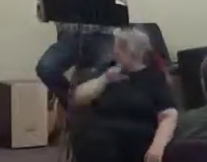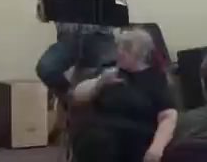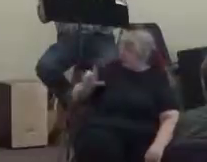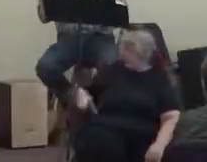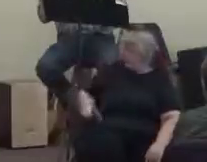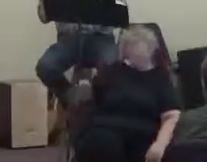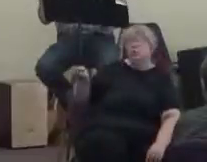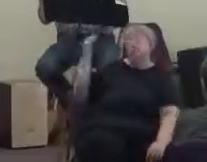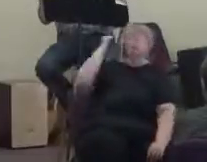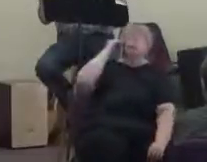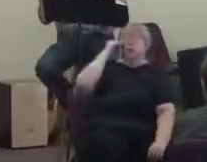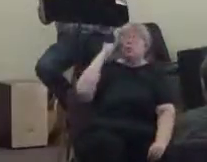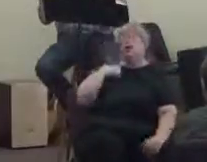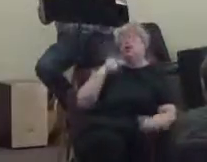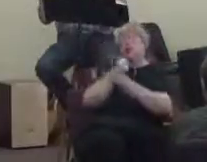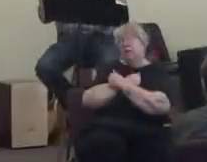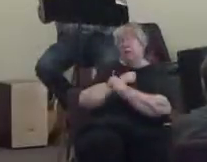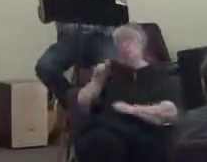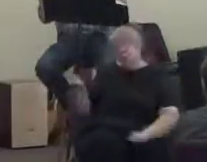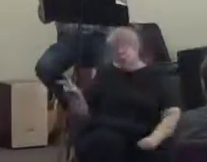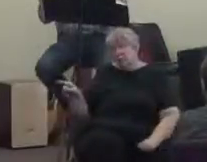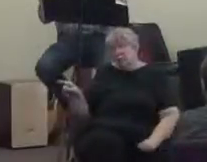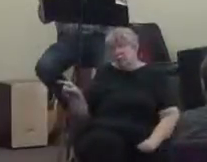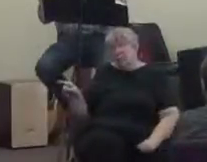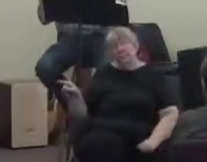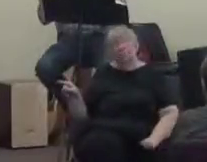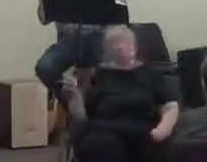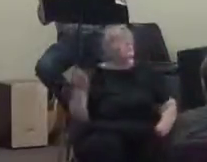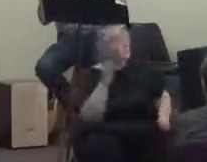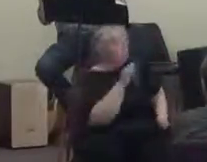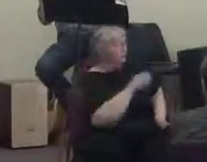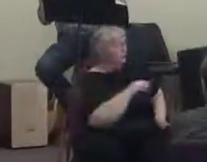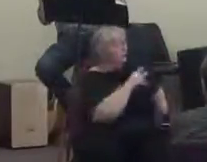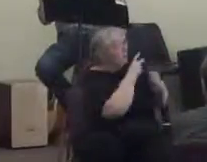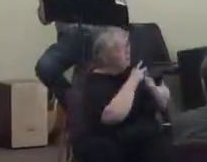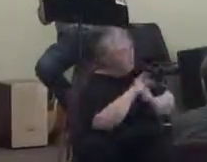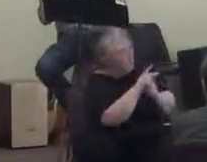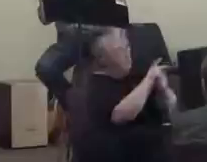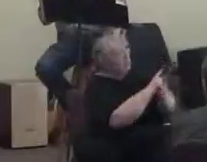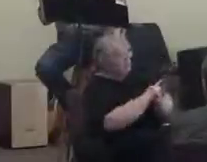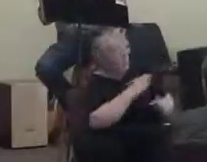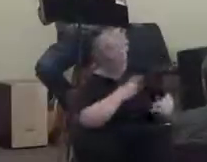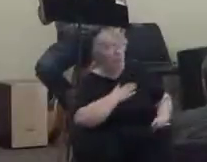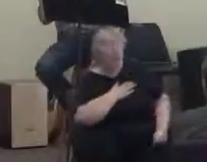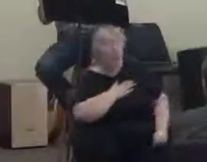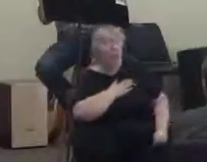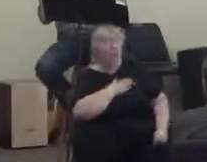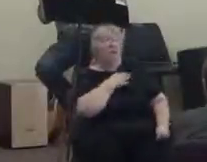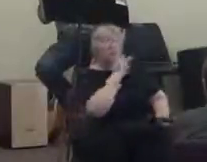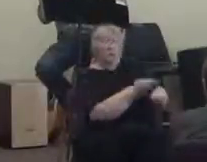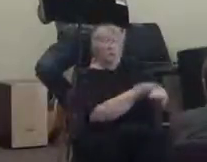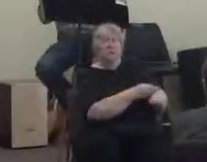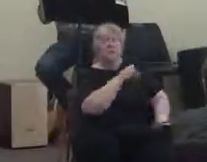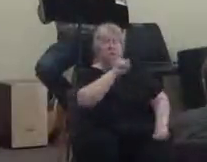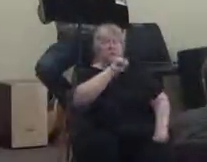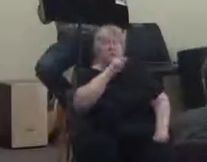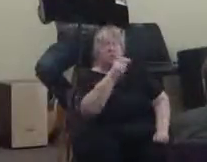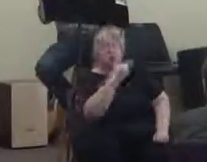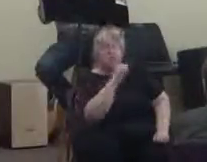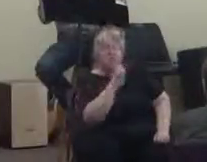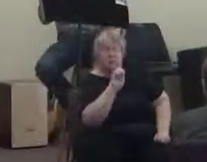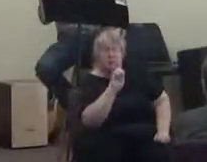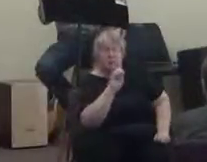You know that I love you. And Jesus said, take care of my sheep. The third